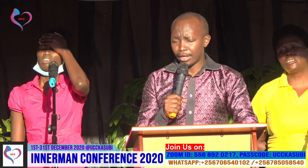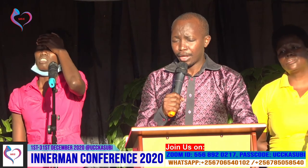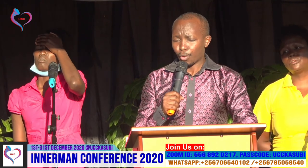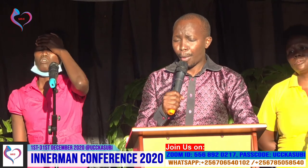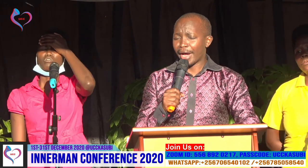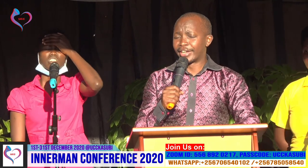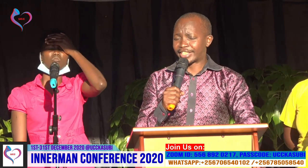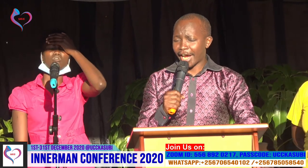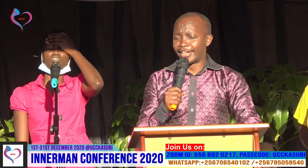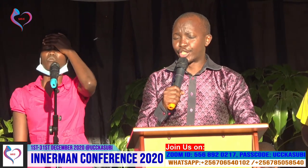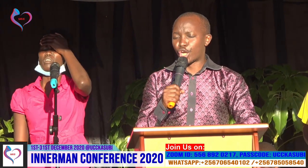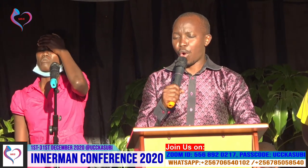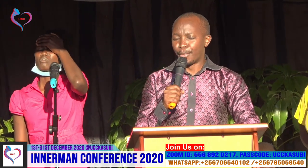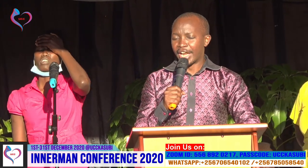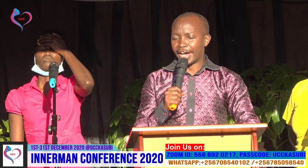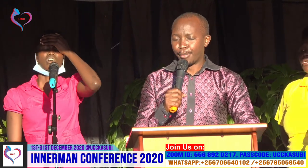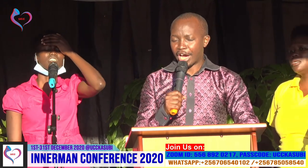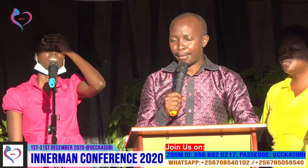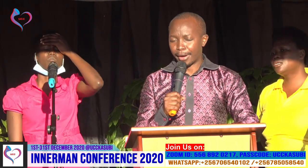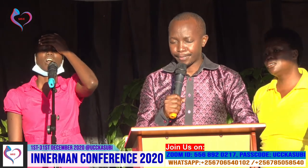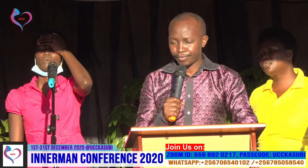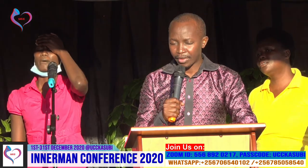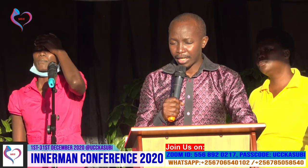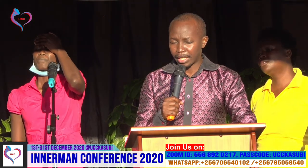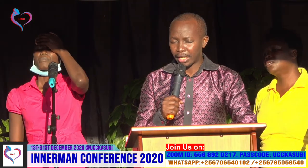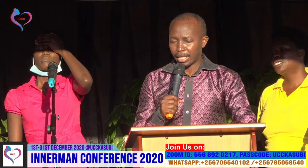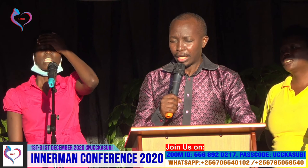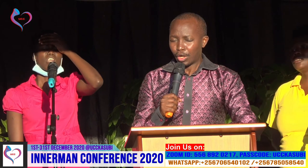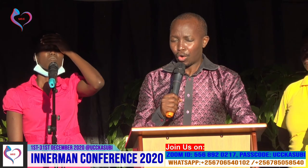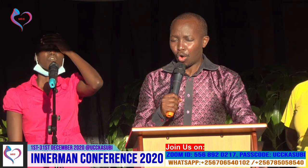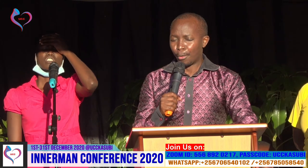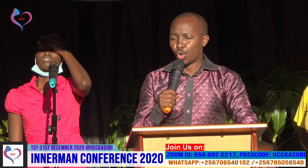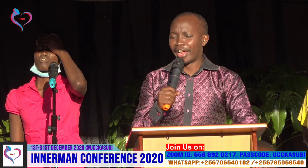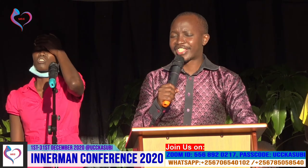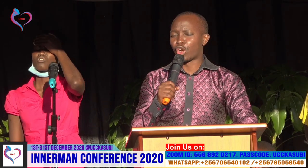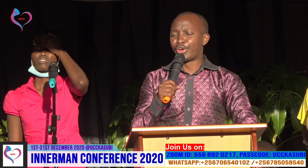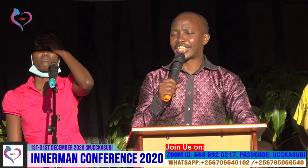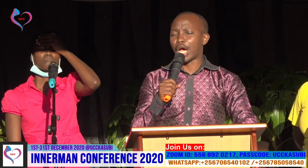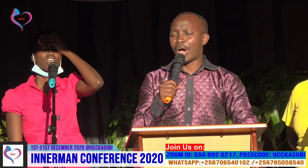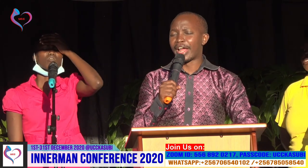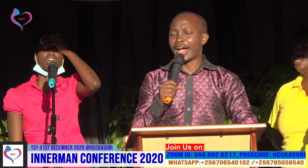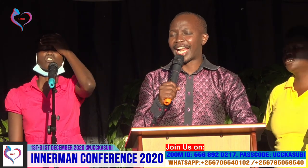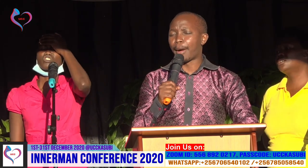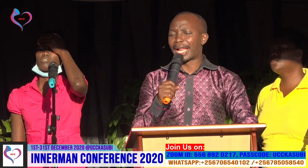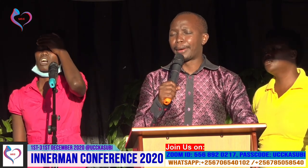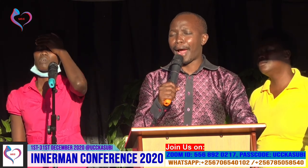Though I walk through the shadow of death, yes, because you are with me, O God. Yes,